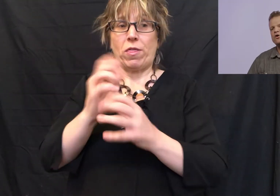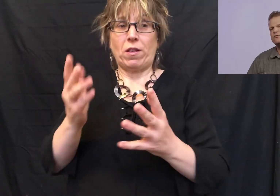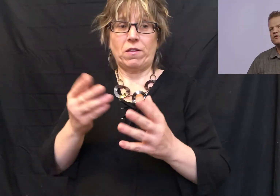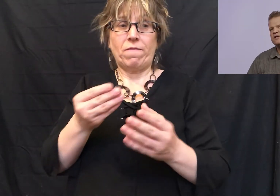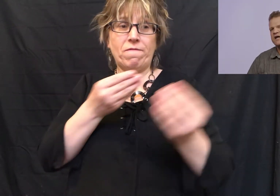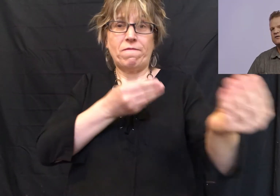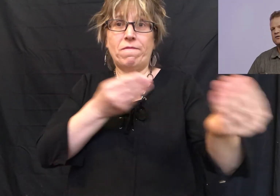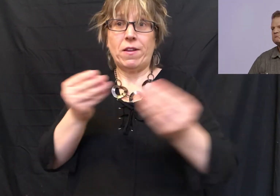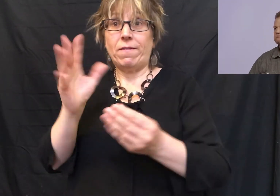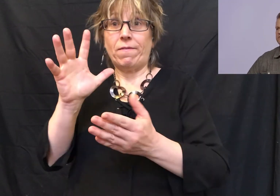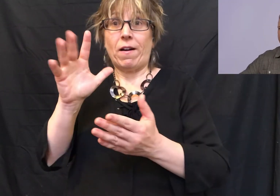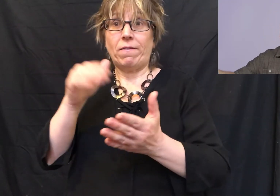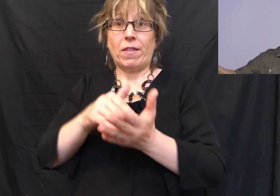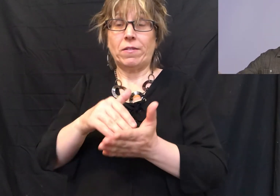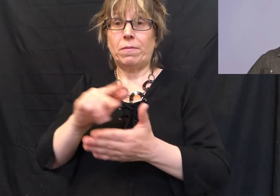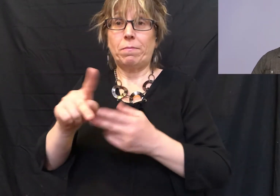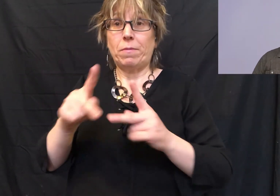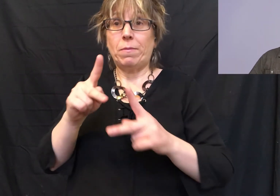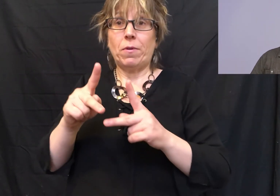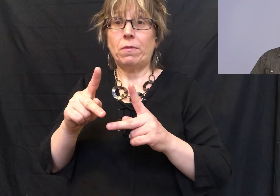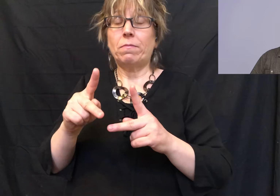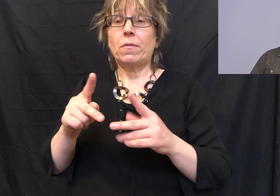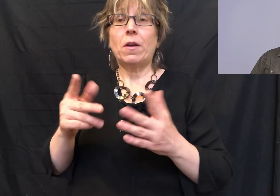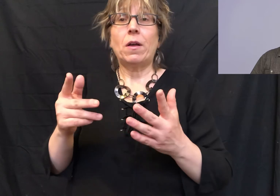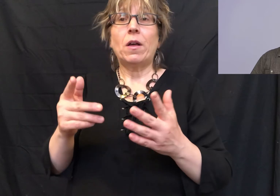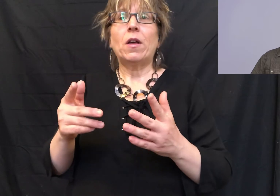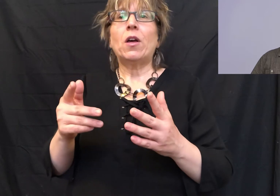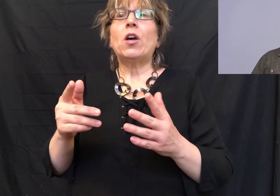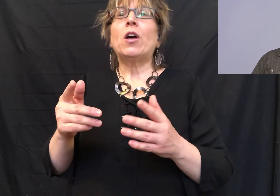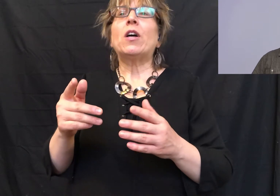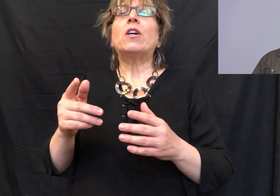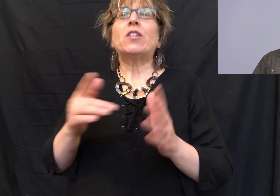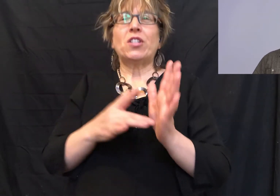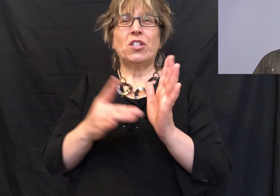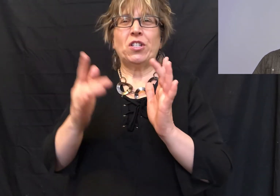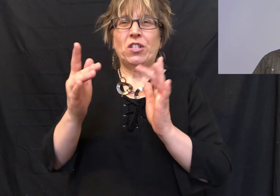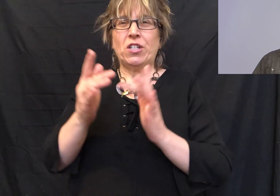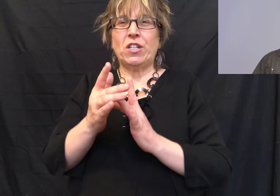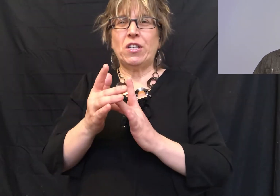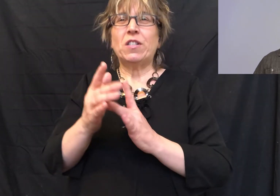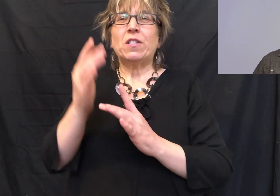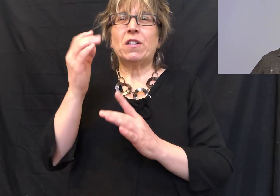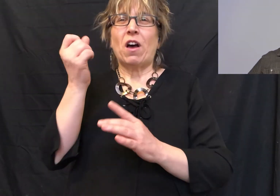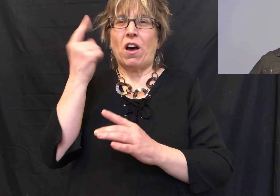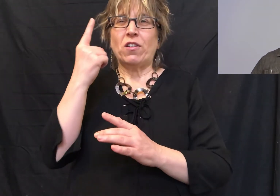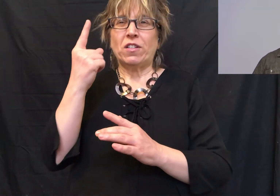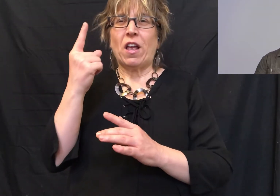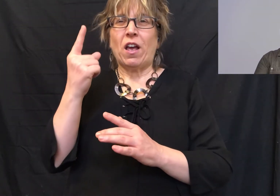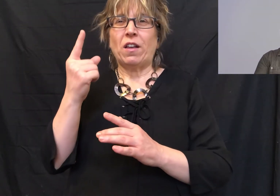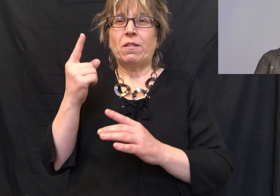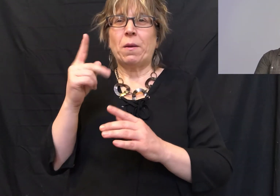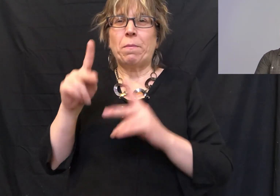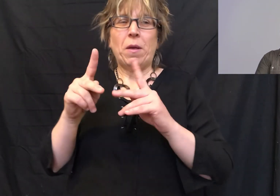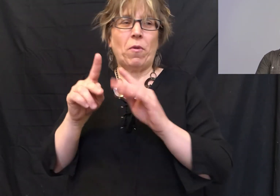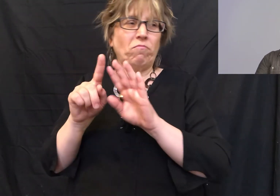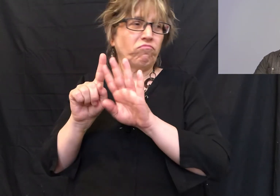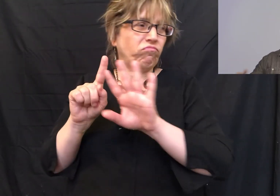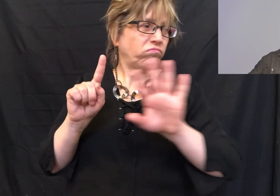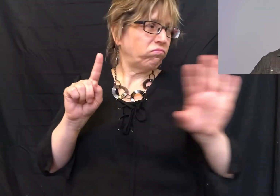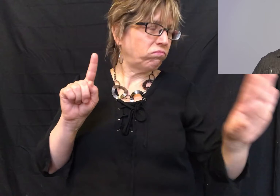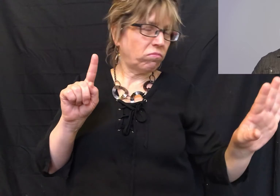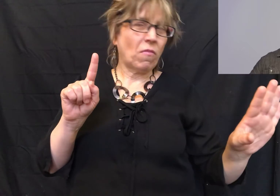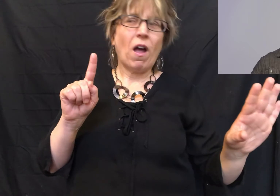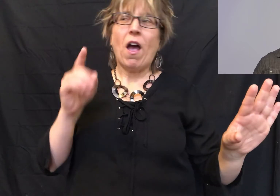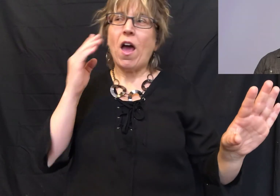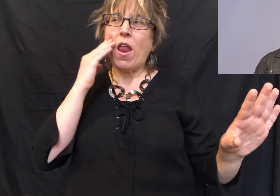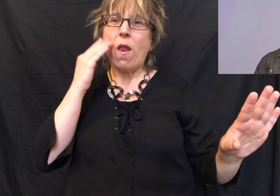more difficult for them to handle, they walked away. Jesus knew all about abandonment. Matter of fact, there's moments in the Gospels that describe how his